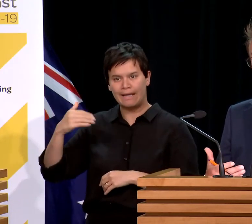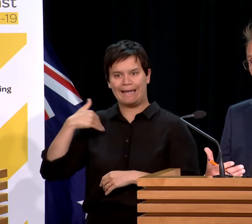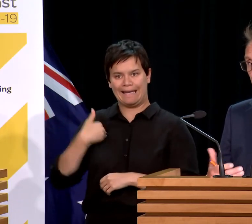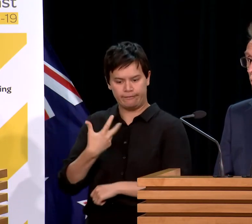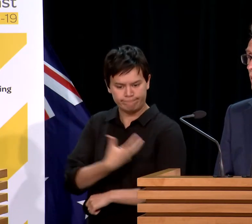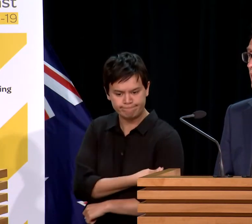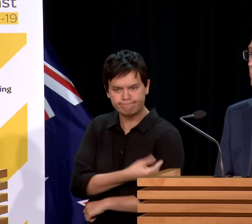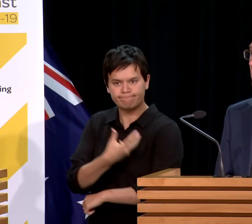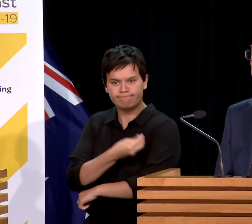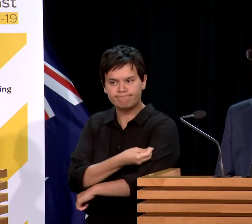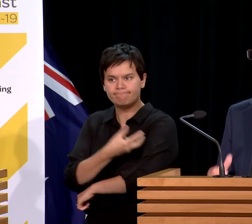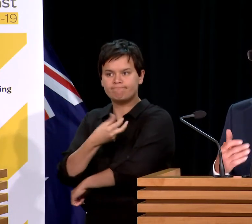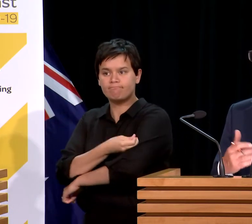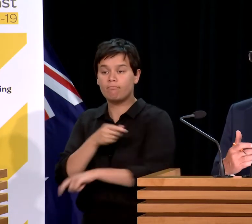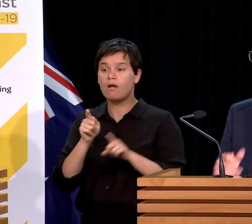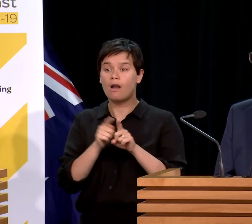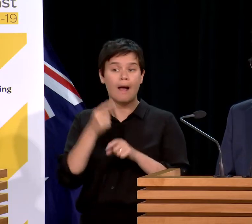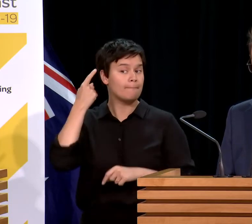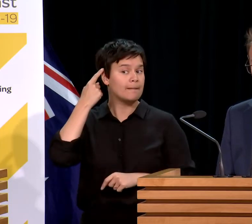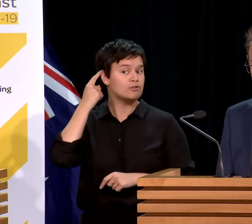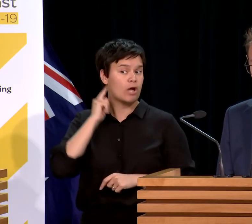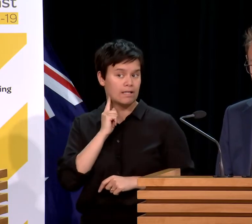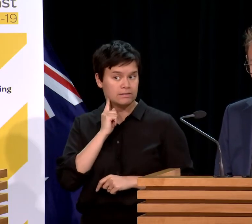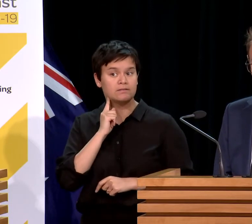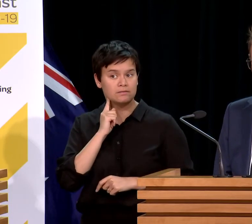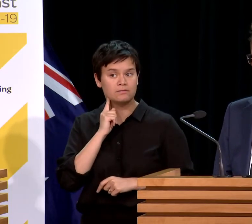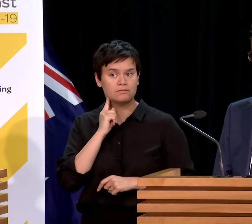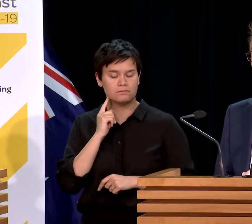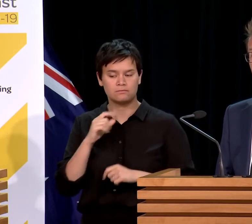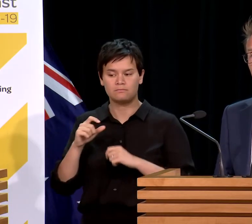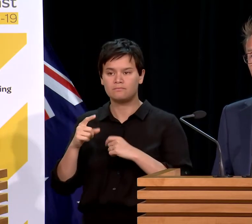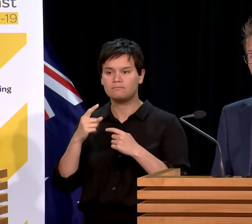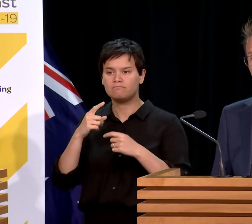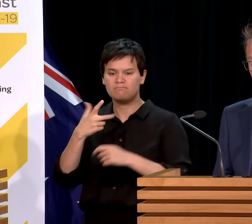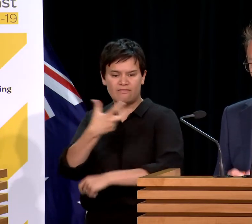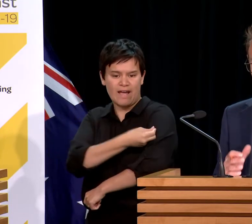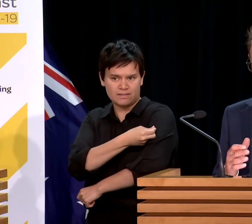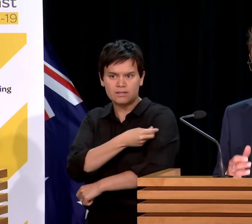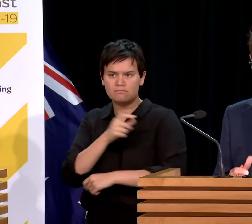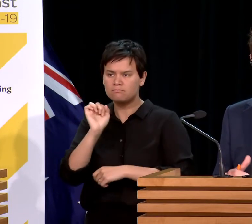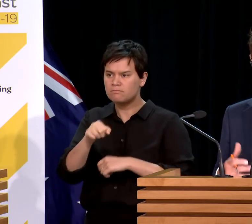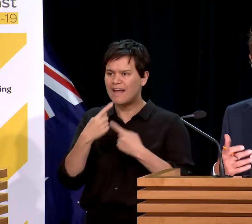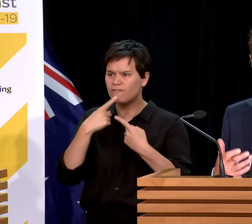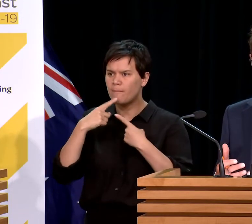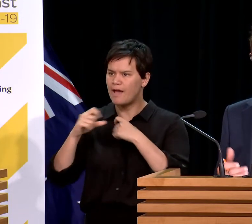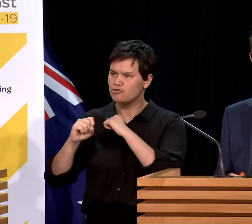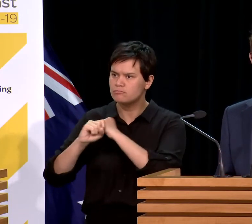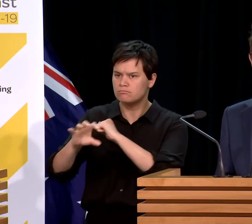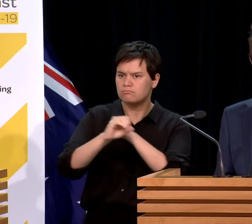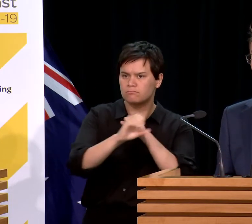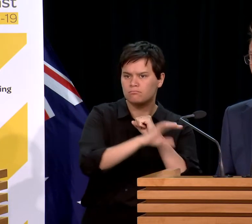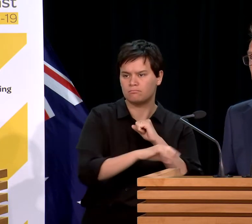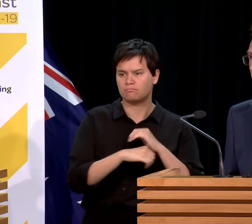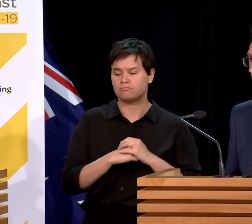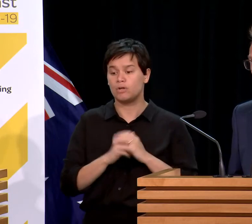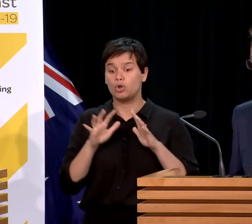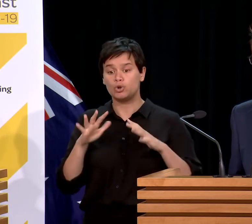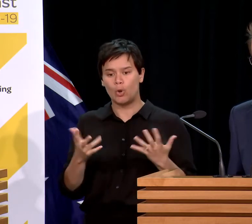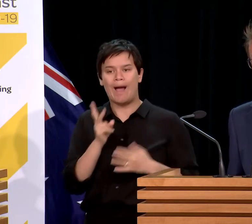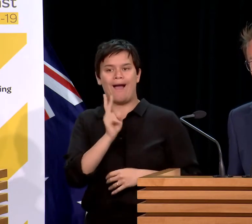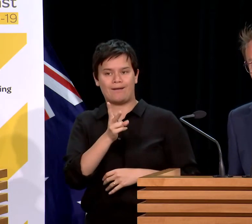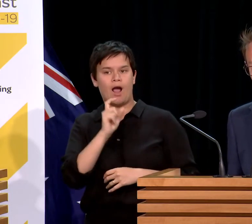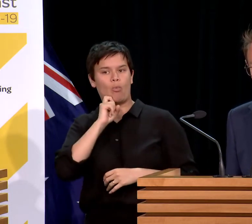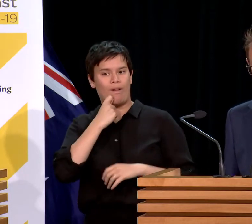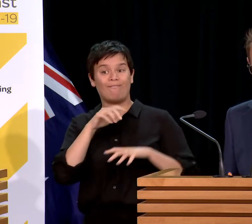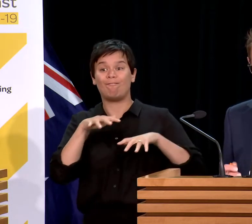our meningococcal campaign in the early 2000s, that the ability for people to access sound and reliable information from people